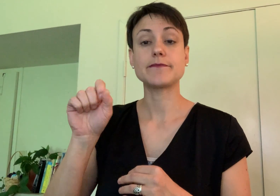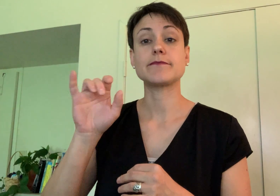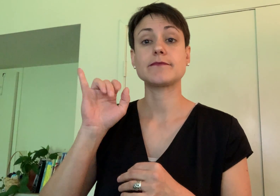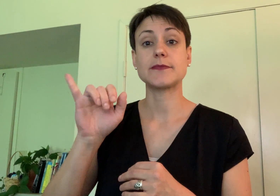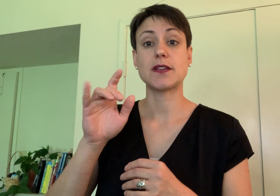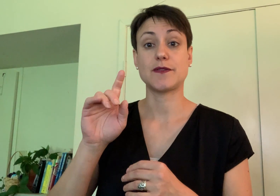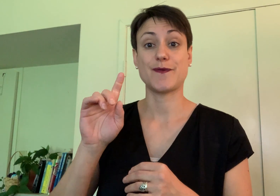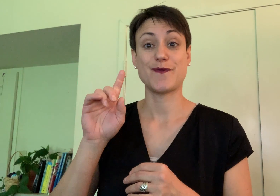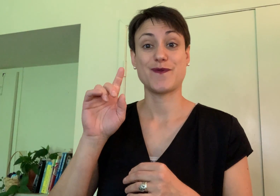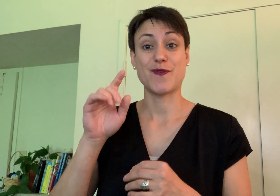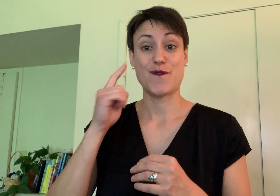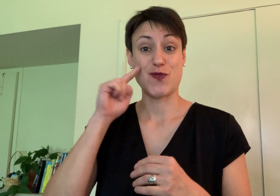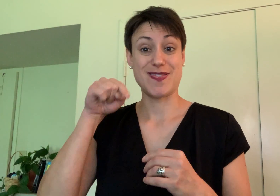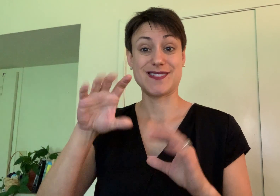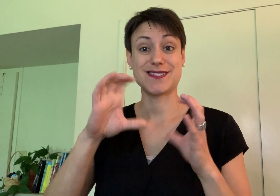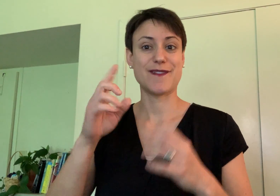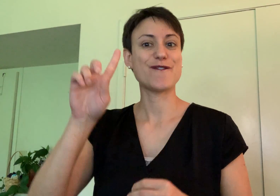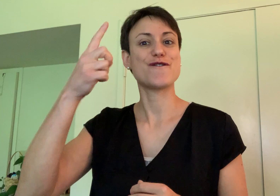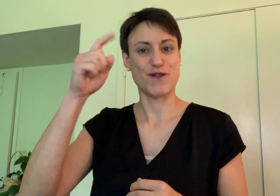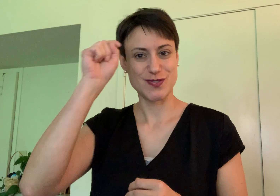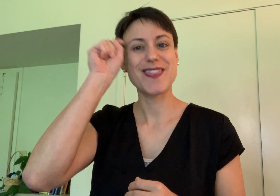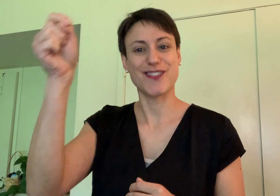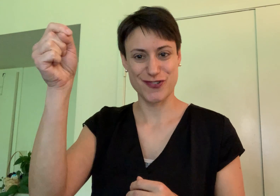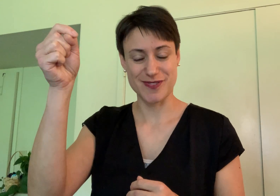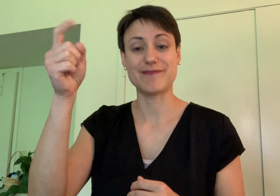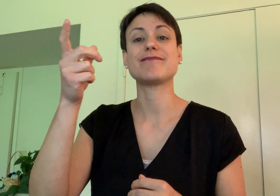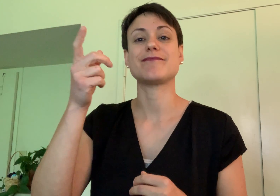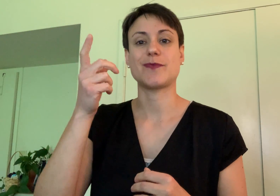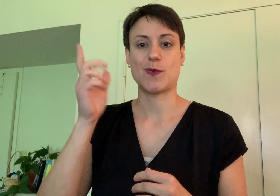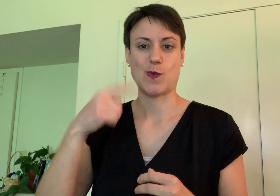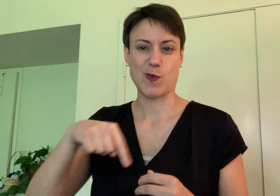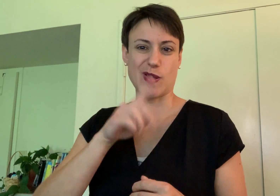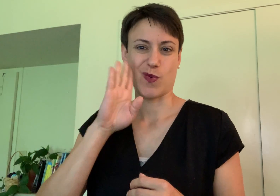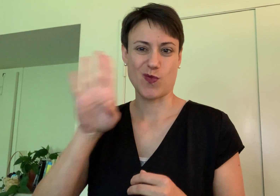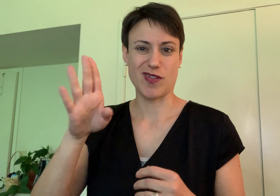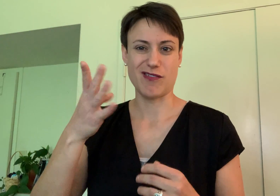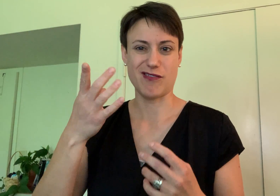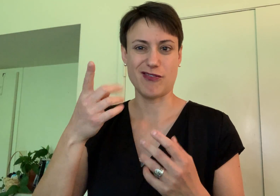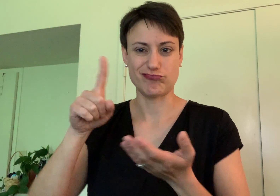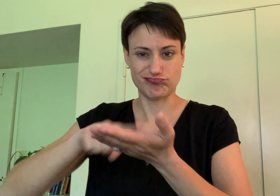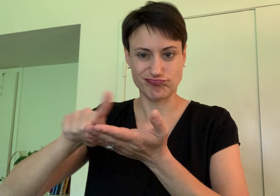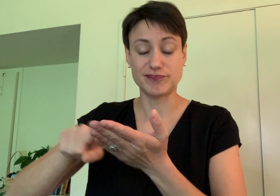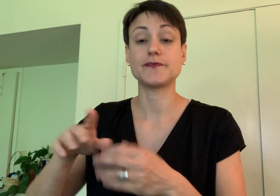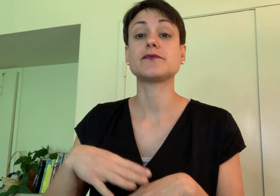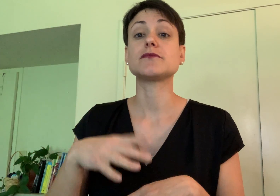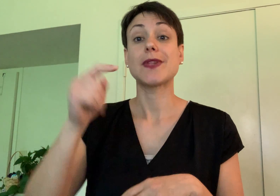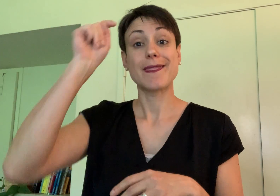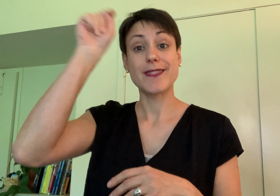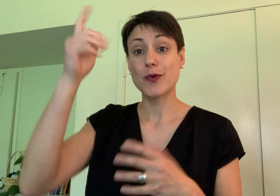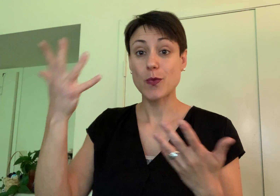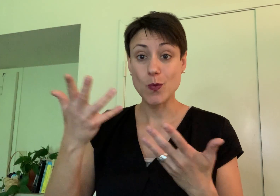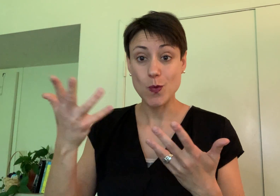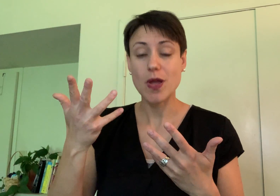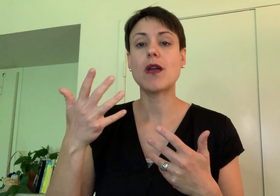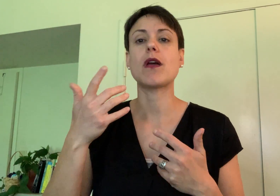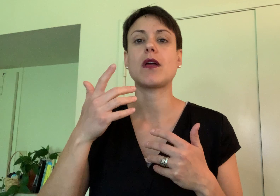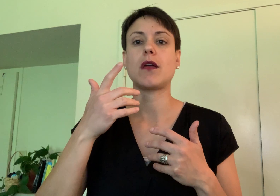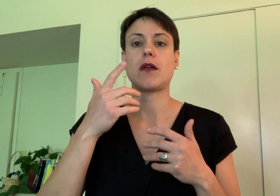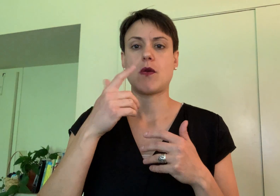a well-substantiated explanation for something that you see in nature. It's explored through many, many